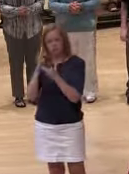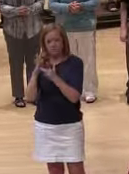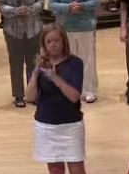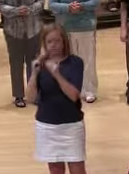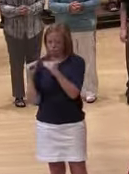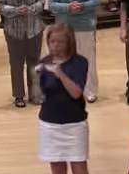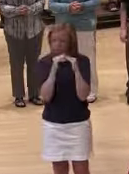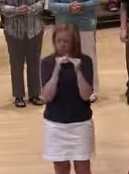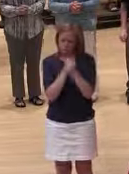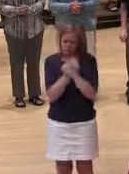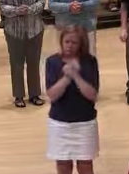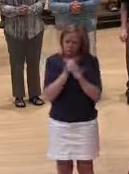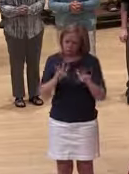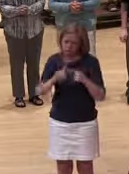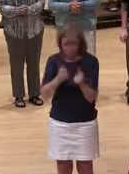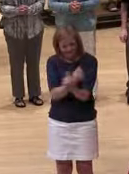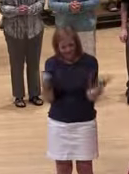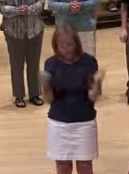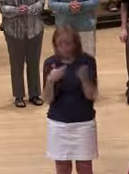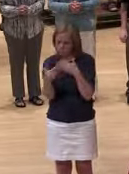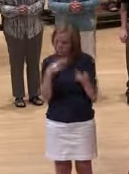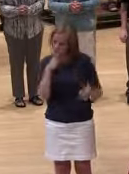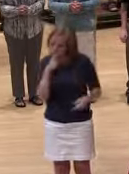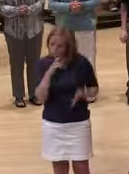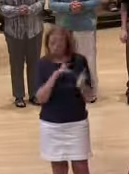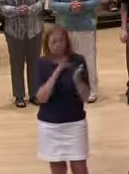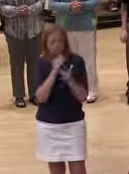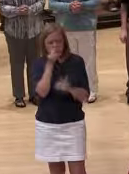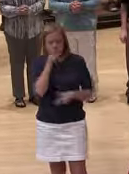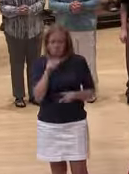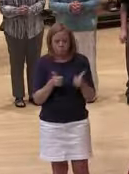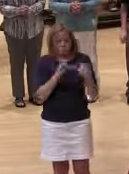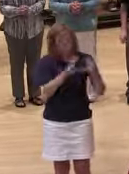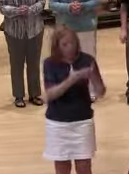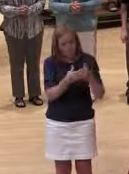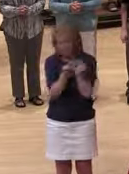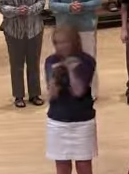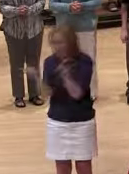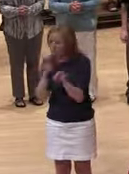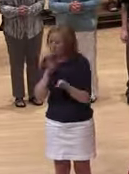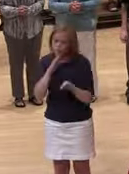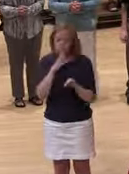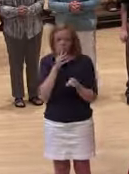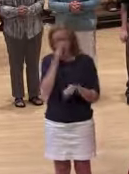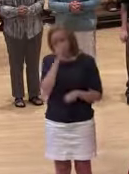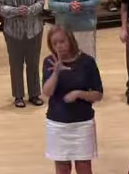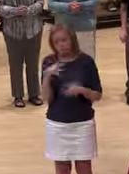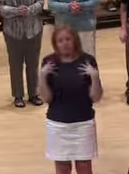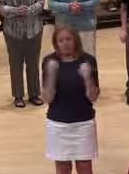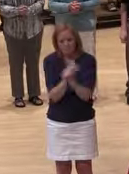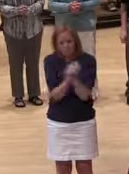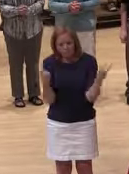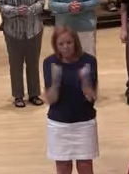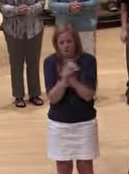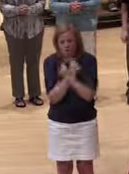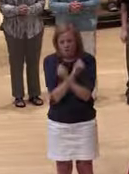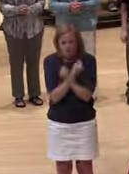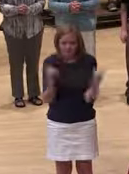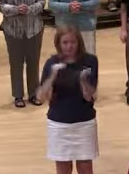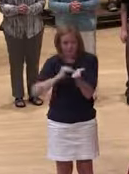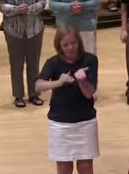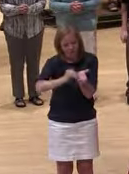and compassion, no matter who they were. He didn't care what group they belonged to, what language they spoke. He healed people and loved people and